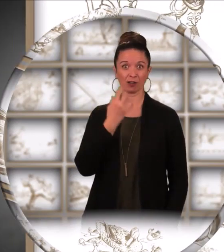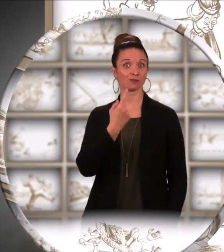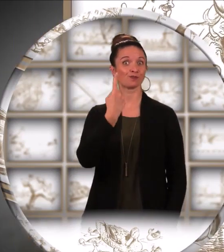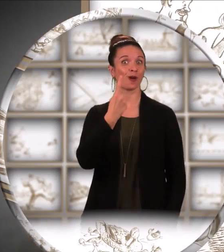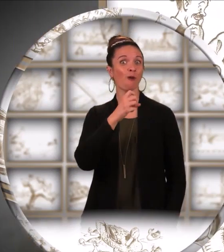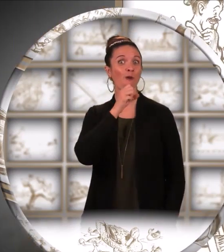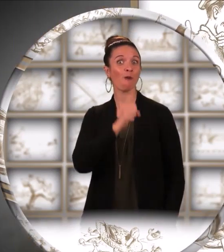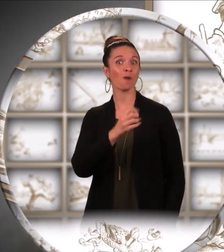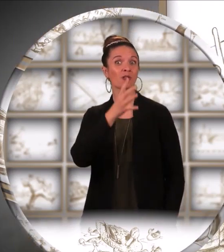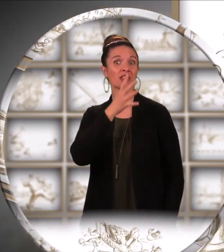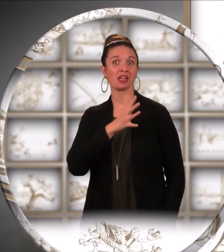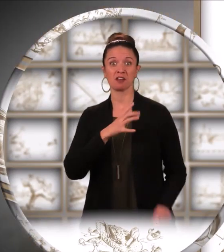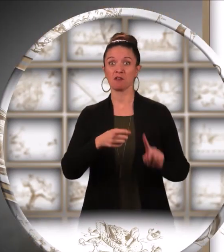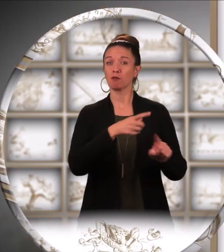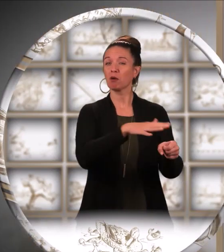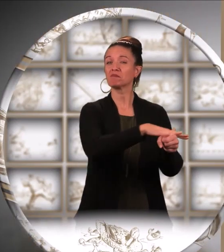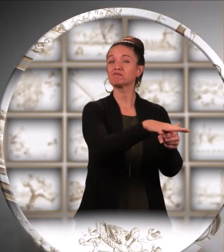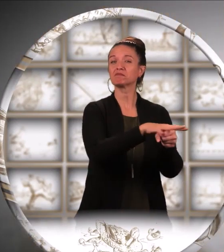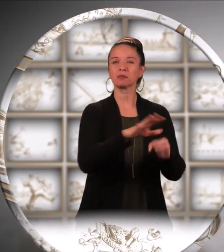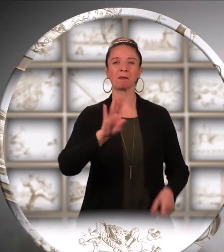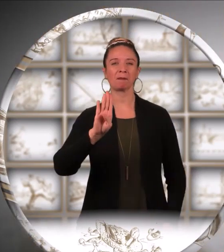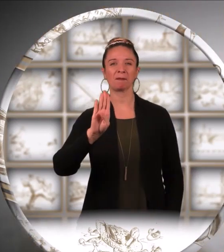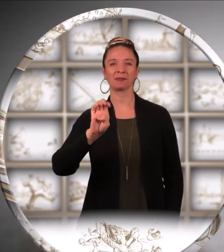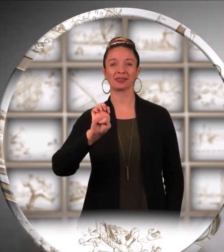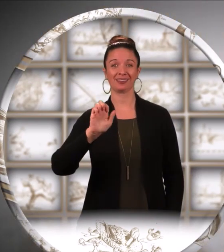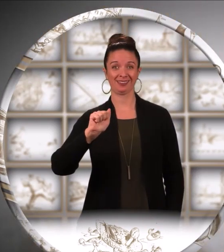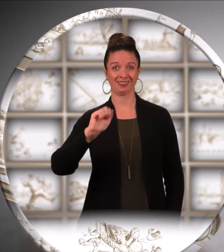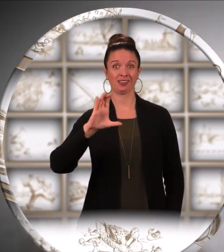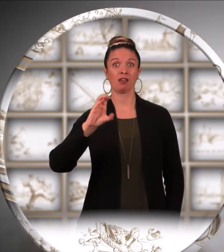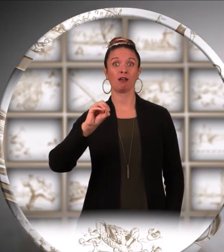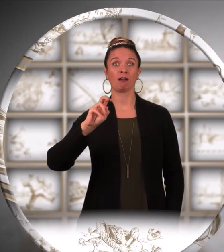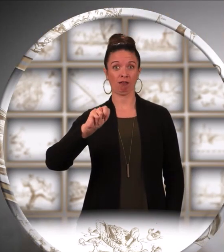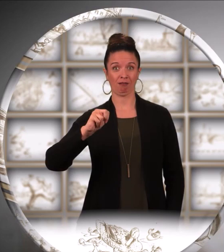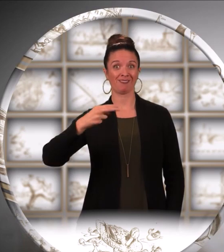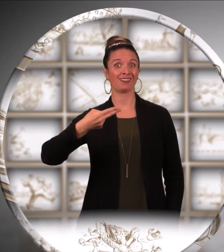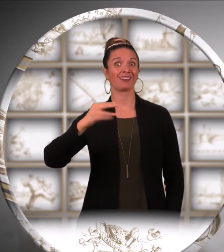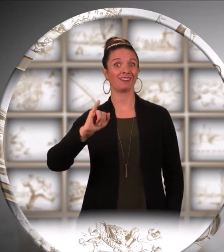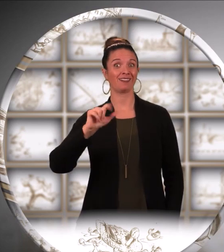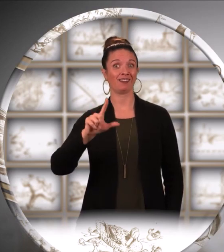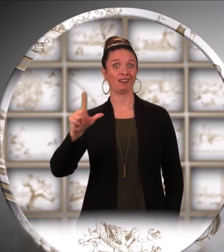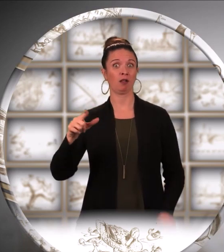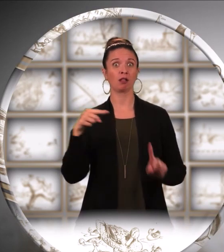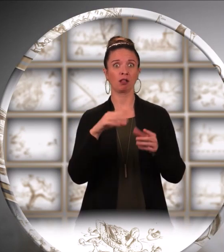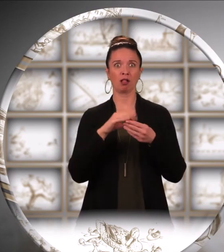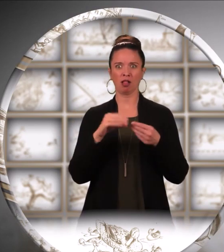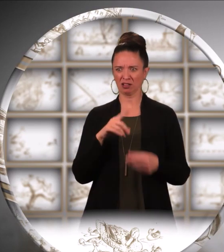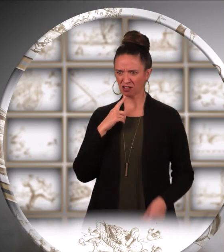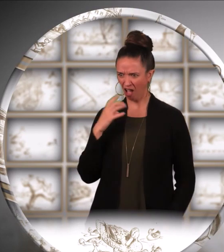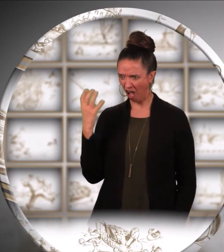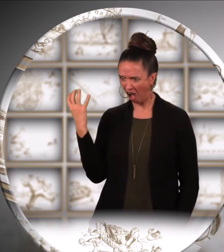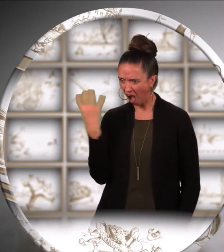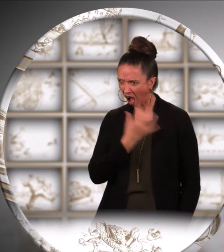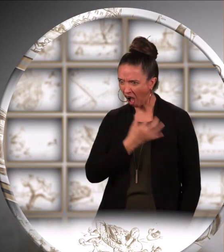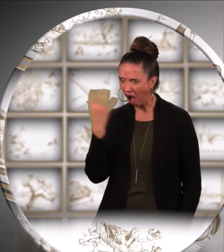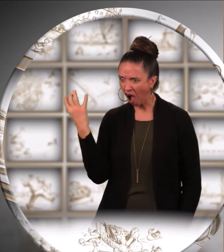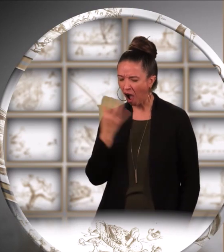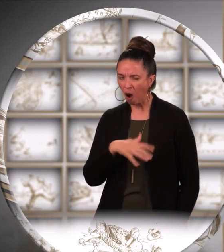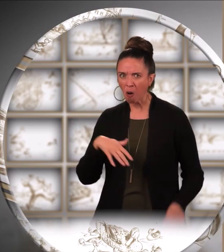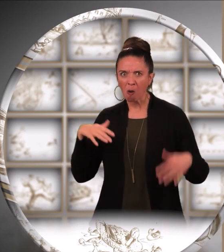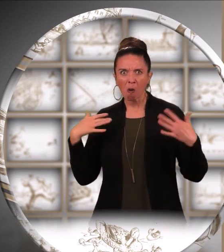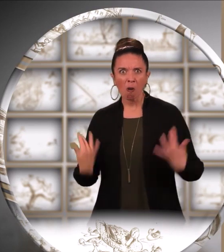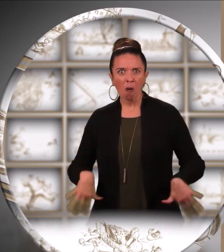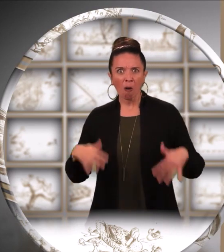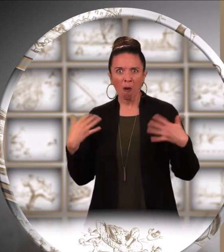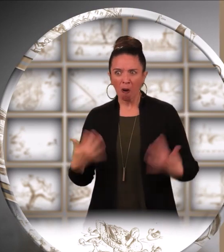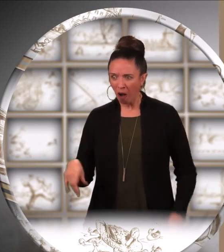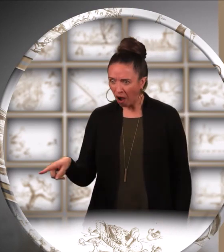An old lady from Beacon Hill said, "Isn't it amazing?" And the man who